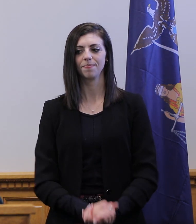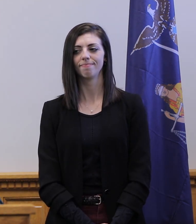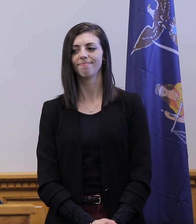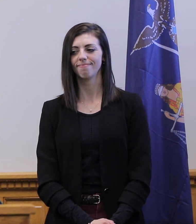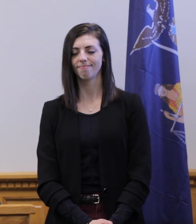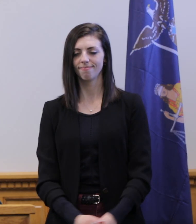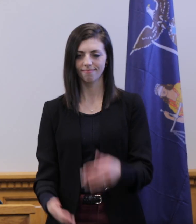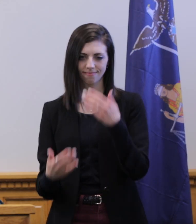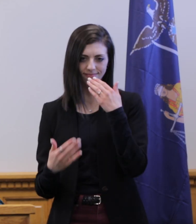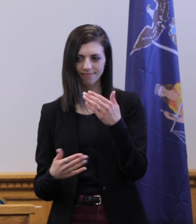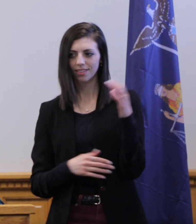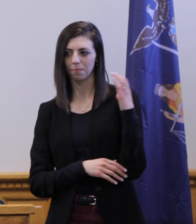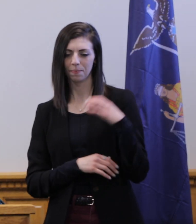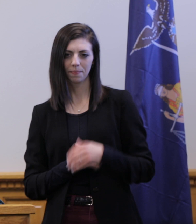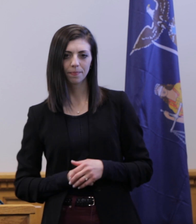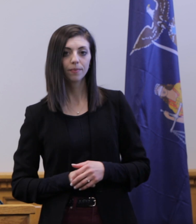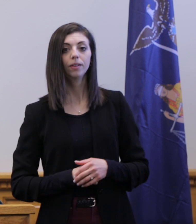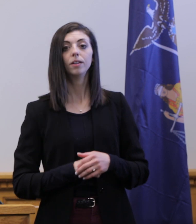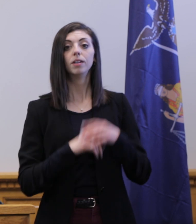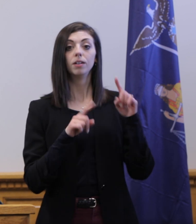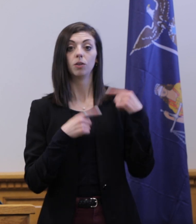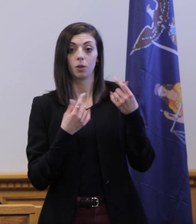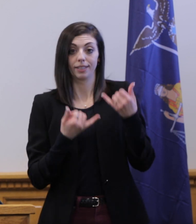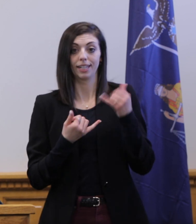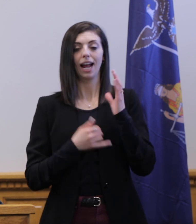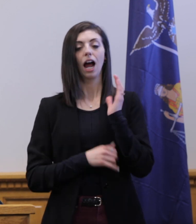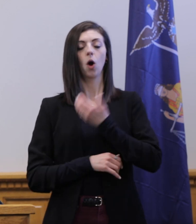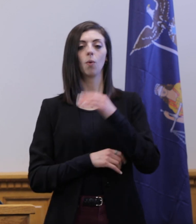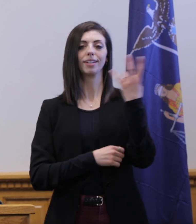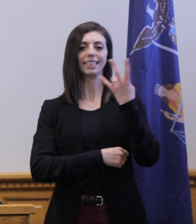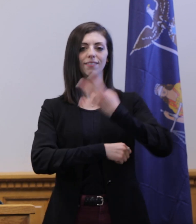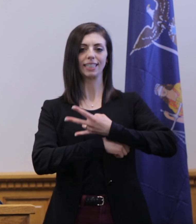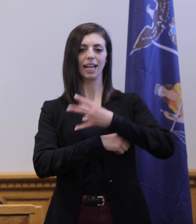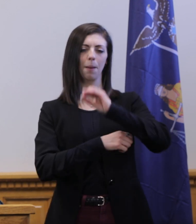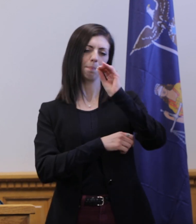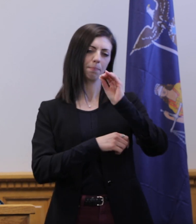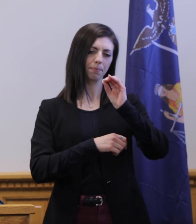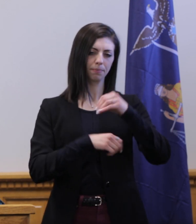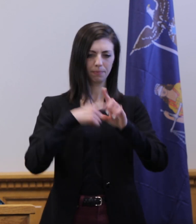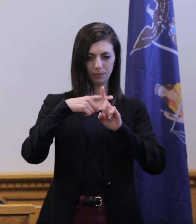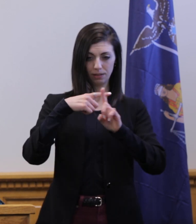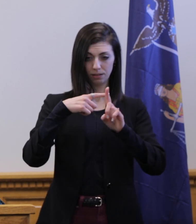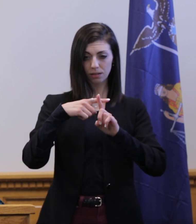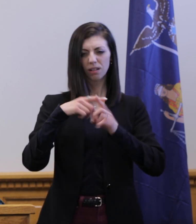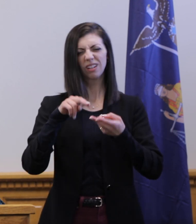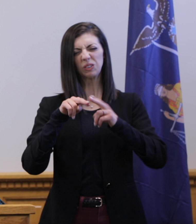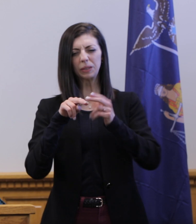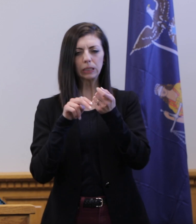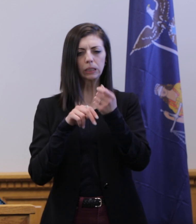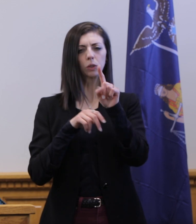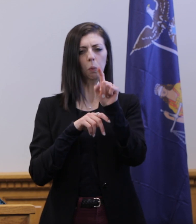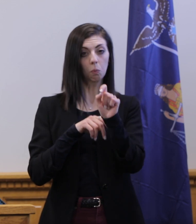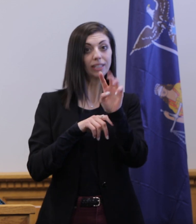Thank you, Chairman Weatherup. As of today, our 7-day positivity rate is up slightly to 1.6%. A